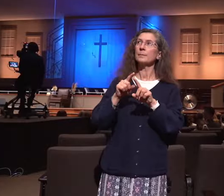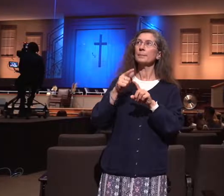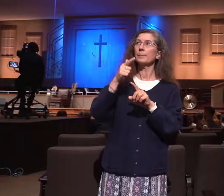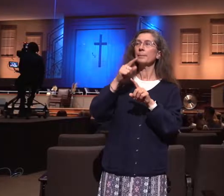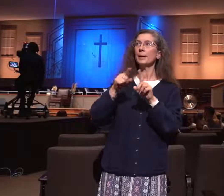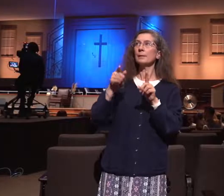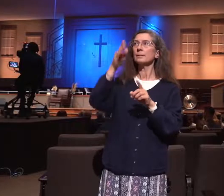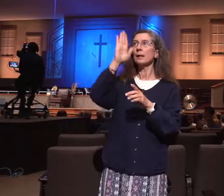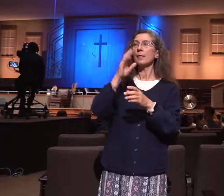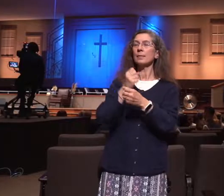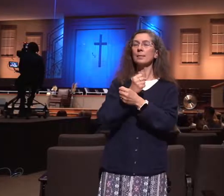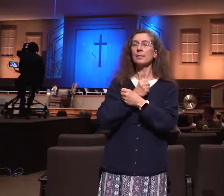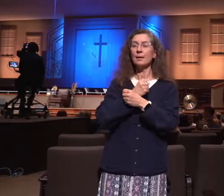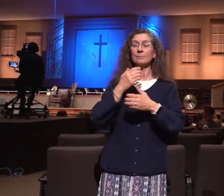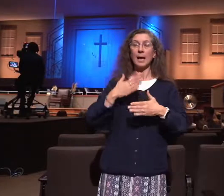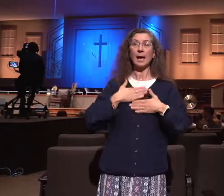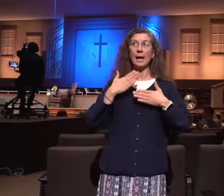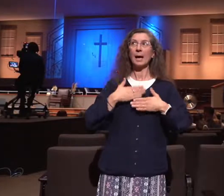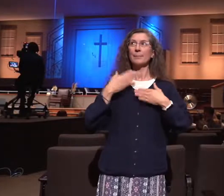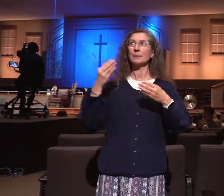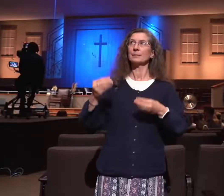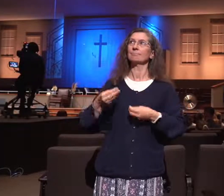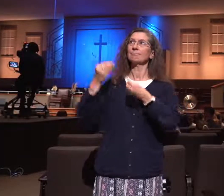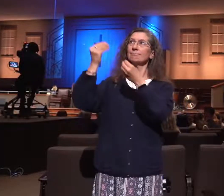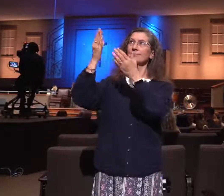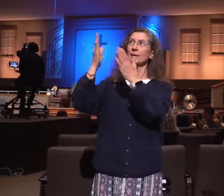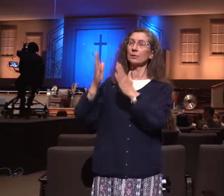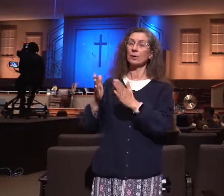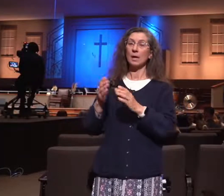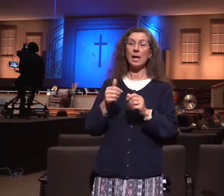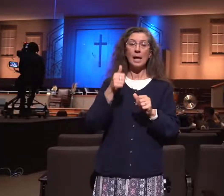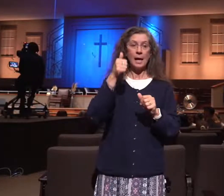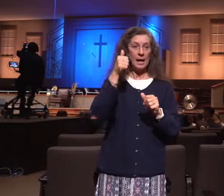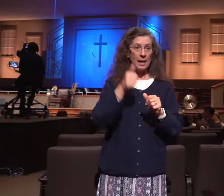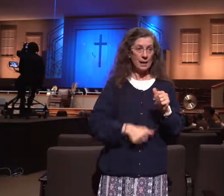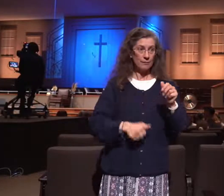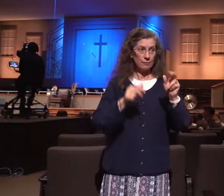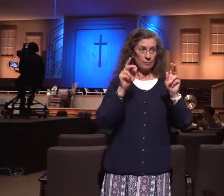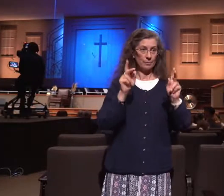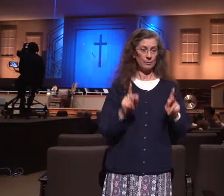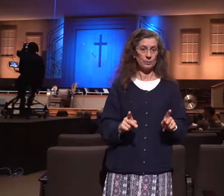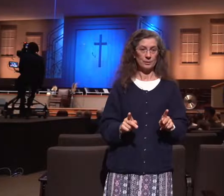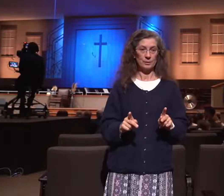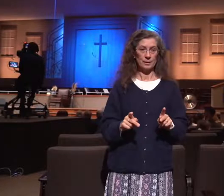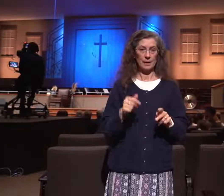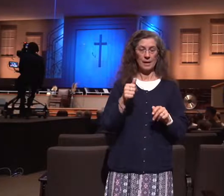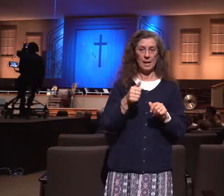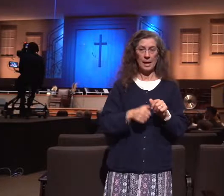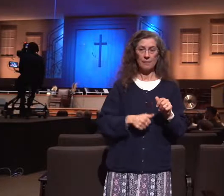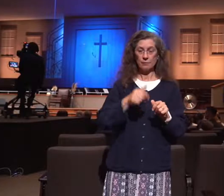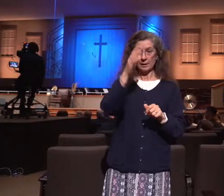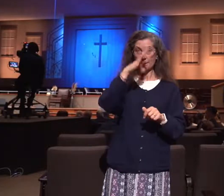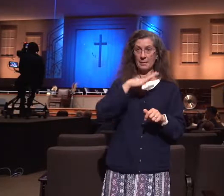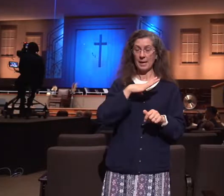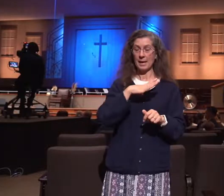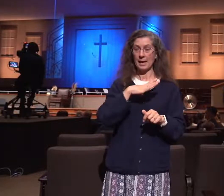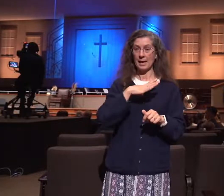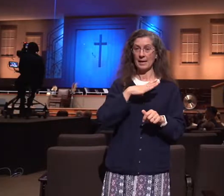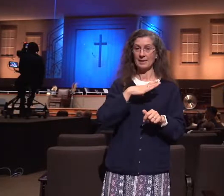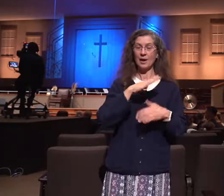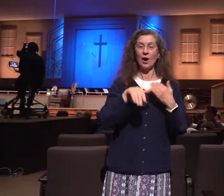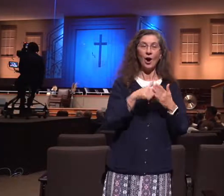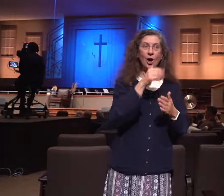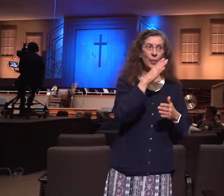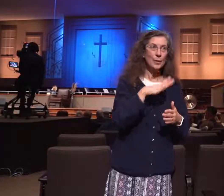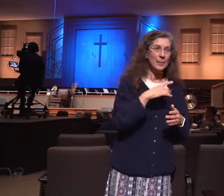giver. Now listen to it again. Every man. Now I know when you say that, a lot of the women say, amen,